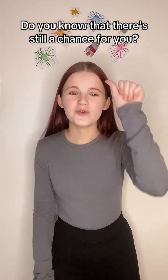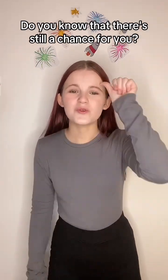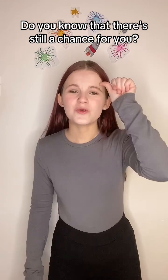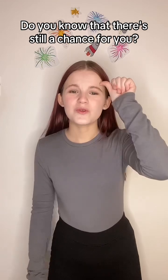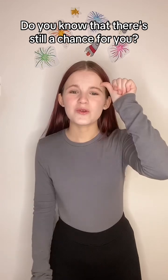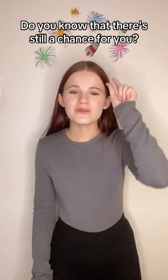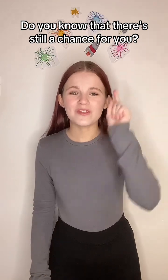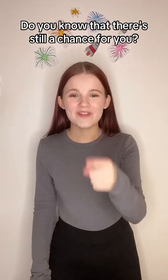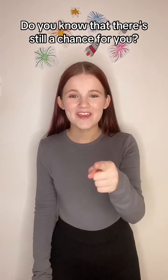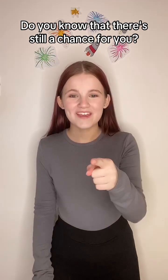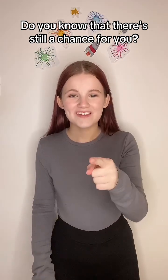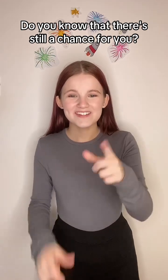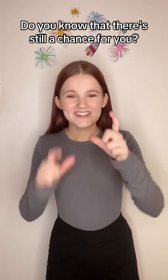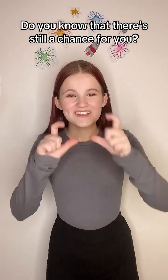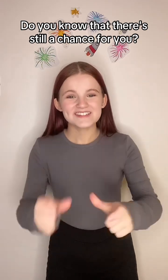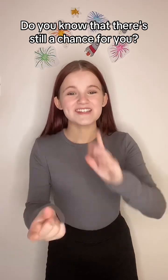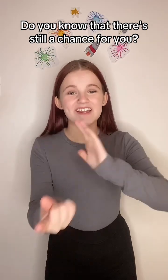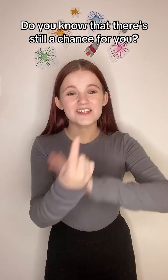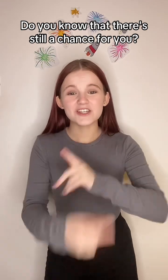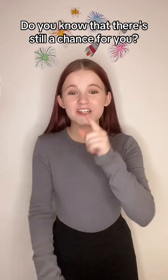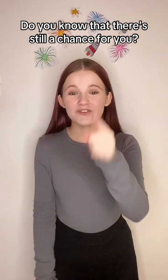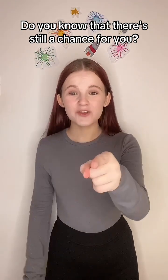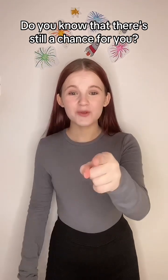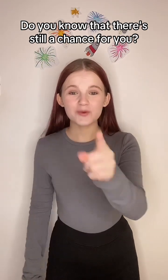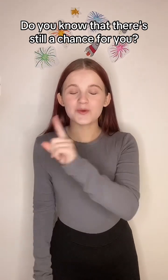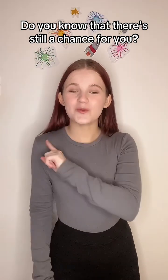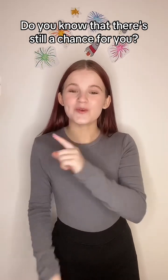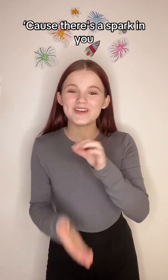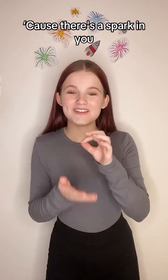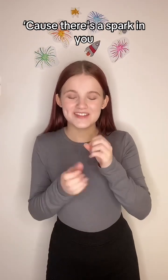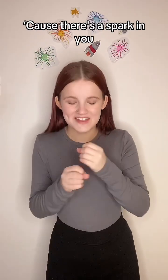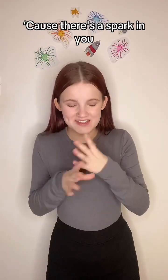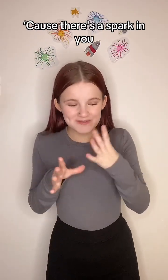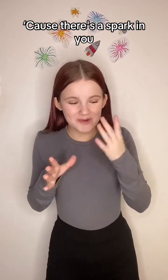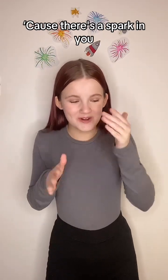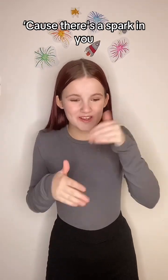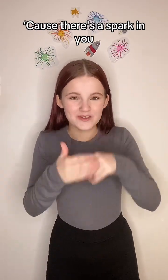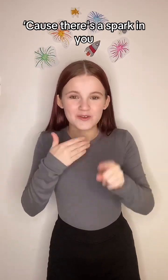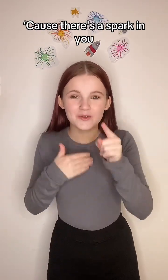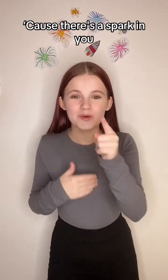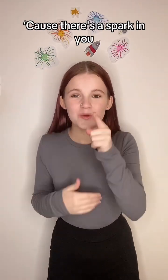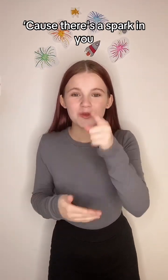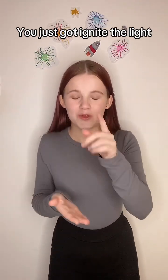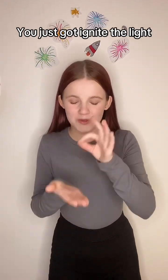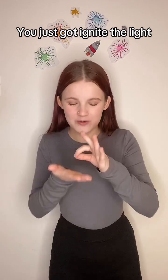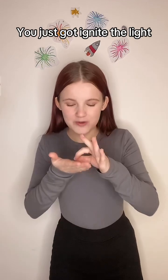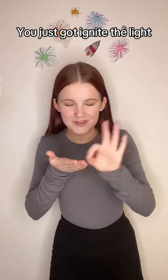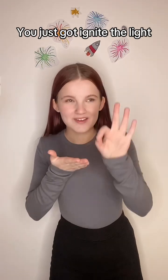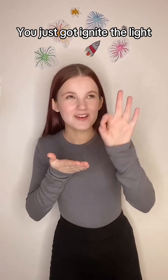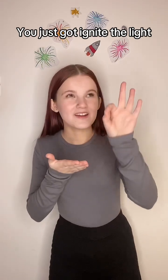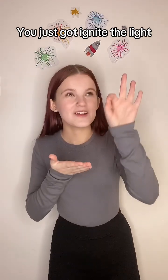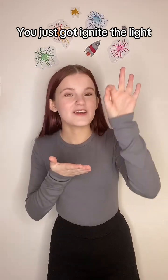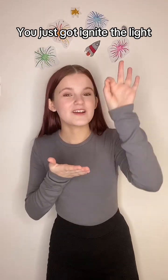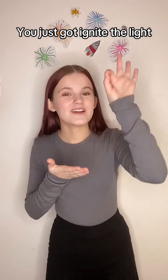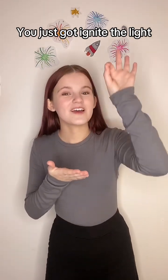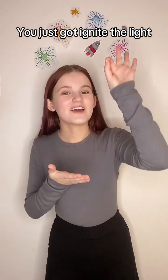Do you know that there's still a chance for you? Cause there's a spark in you. You just gotta ignite